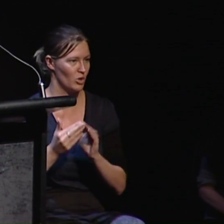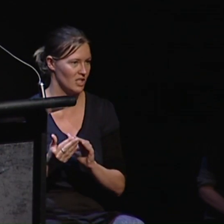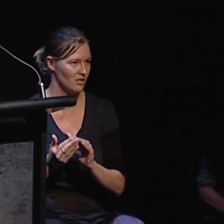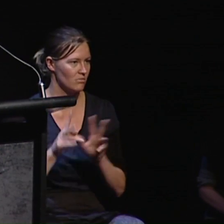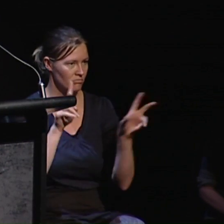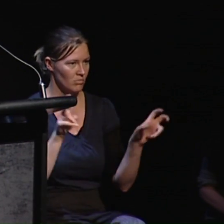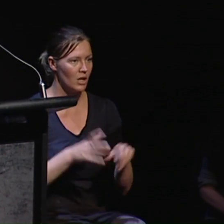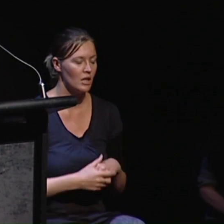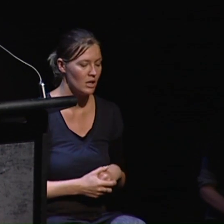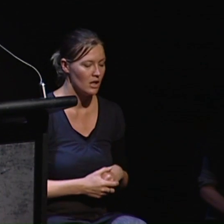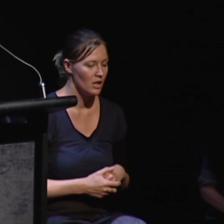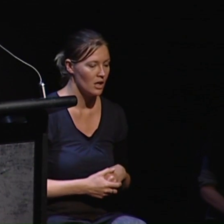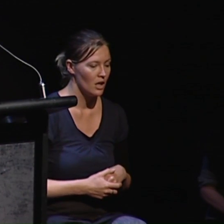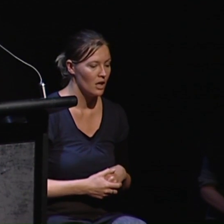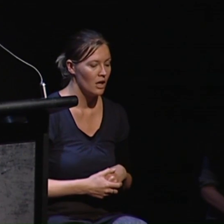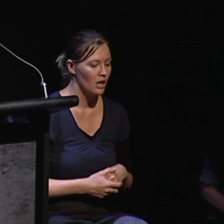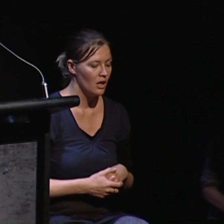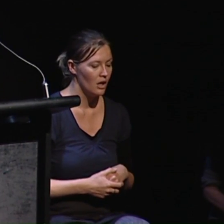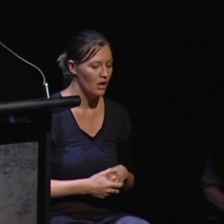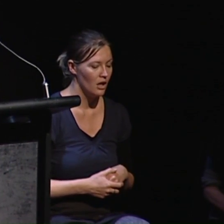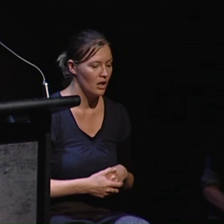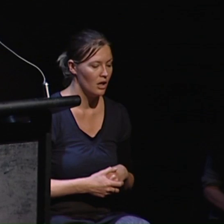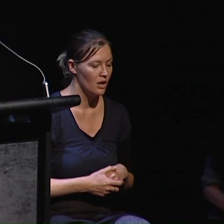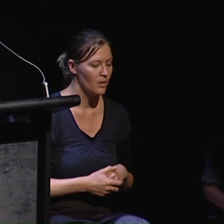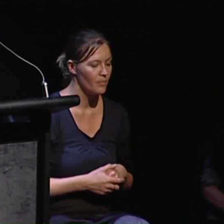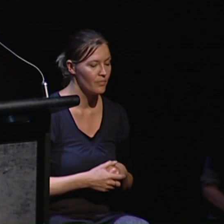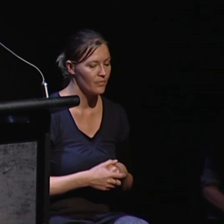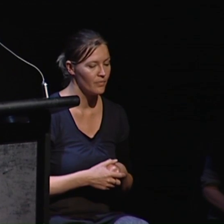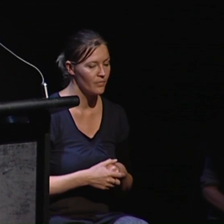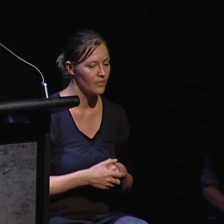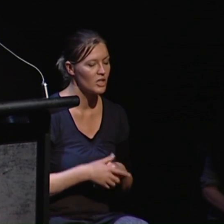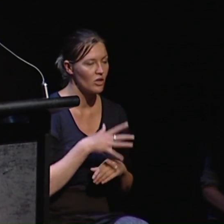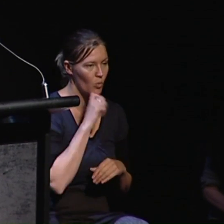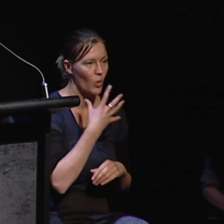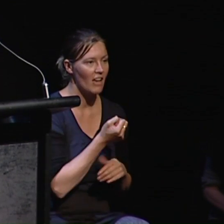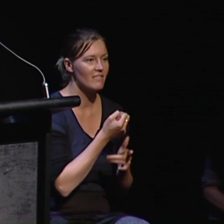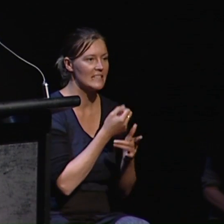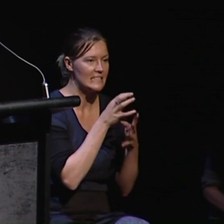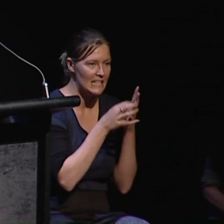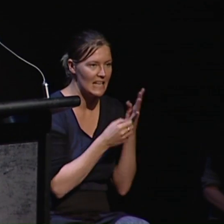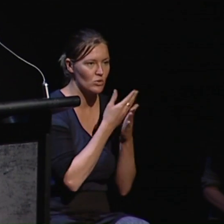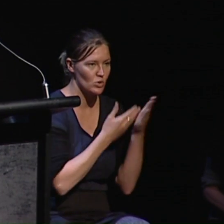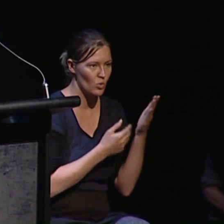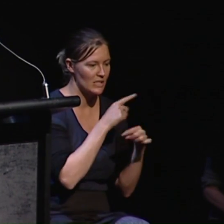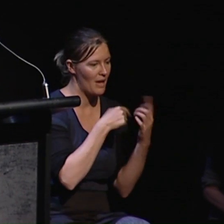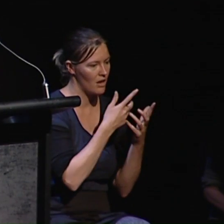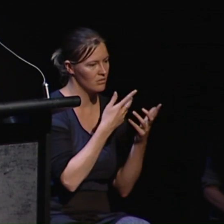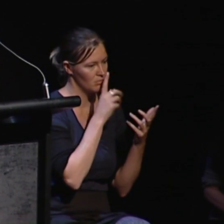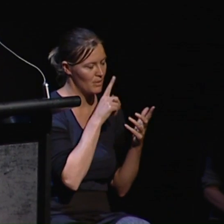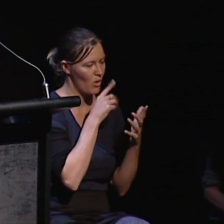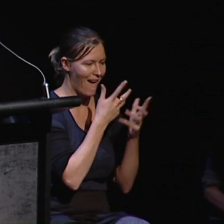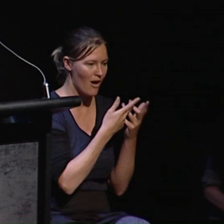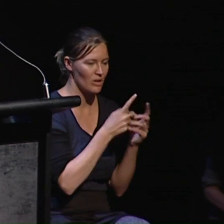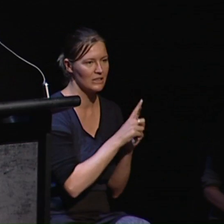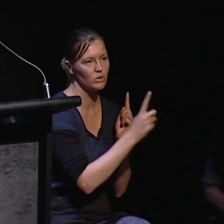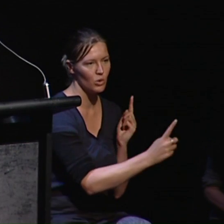of our report, aside from the detailed stories of how people are excluded and where they live and